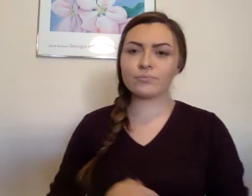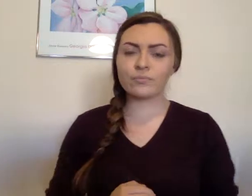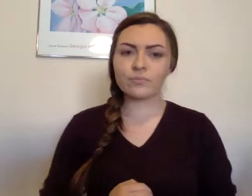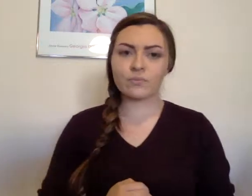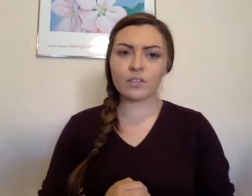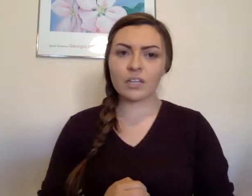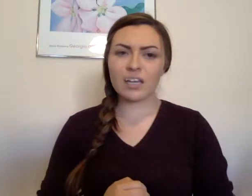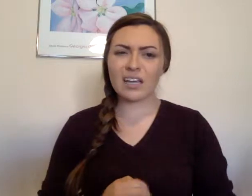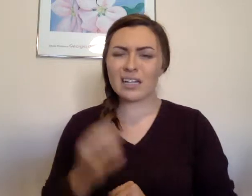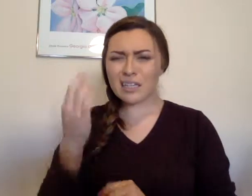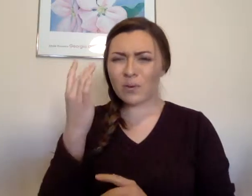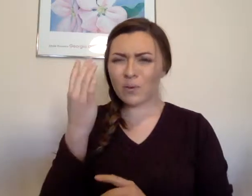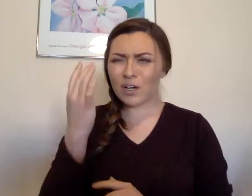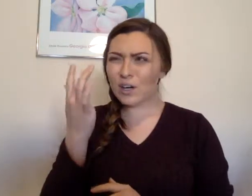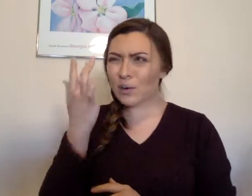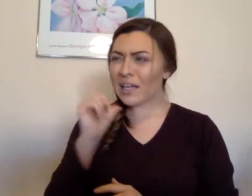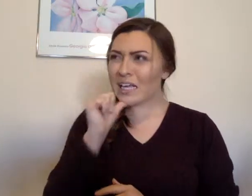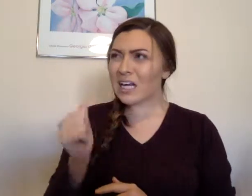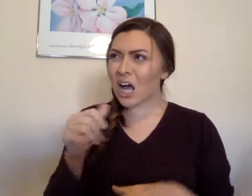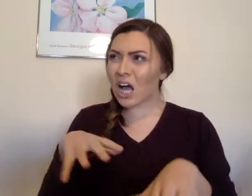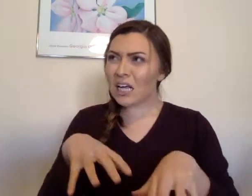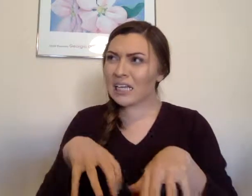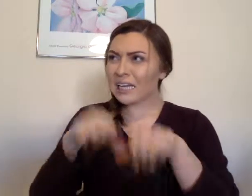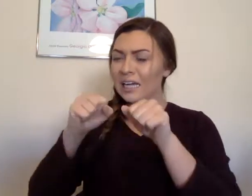not getting job promotions or raises or